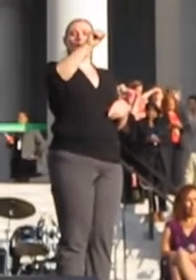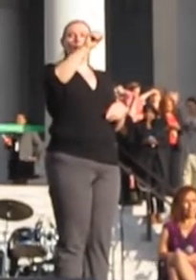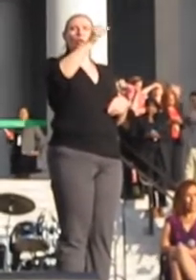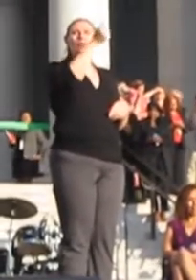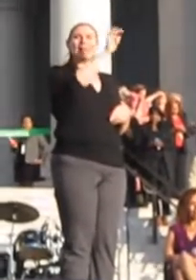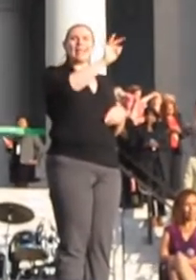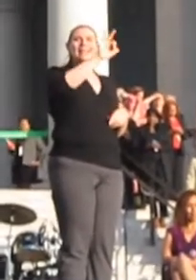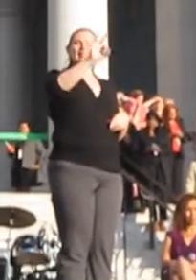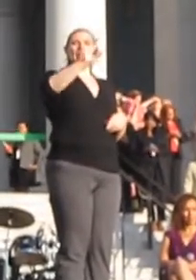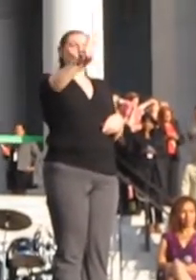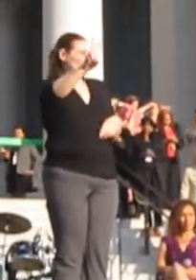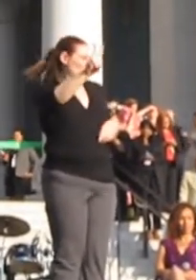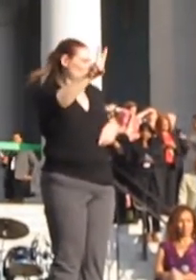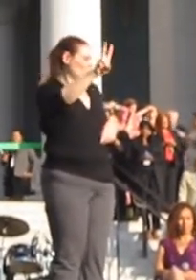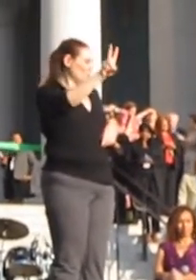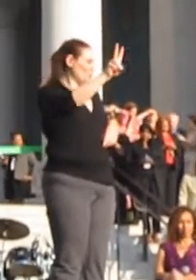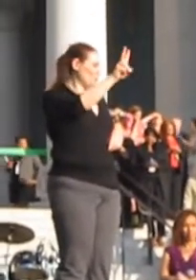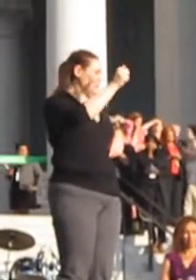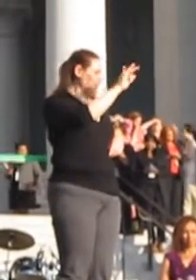1992.